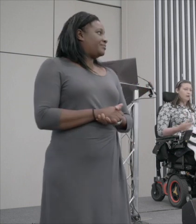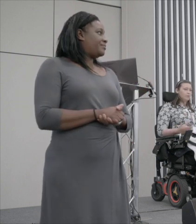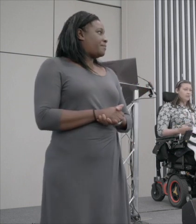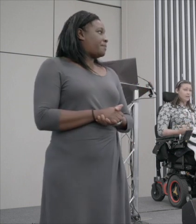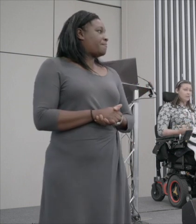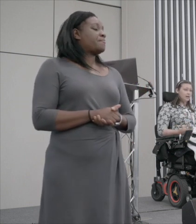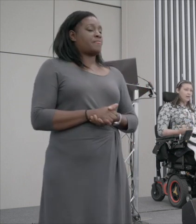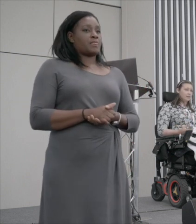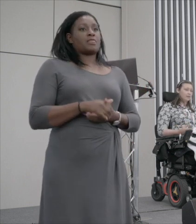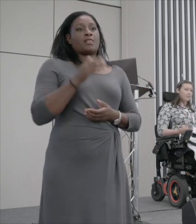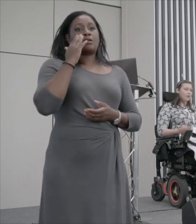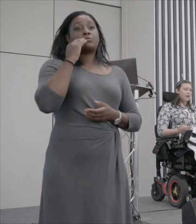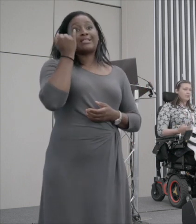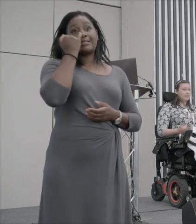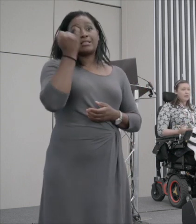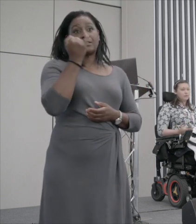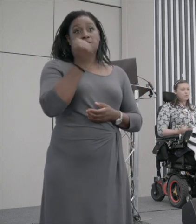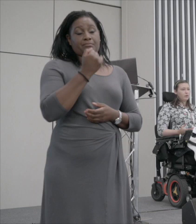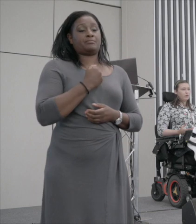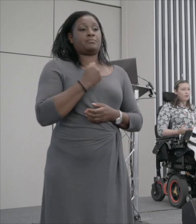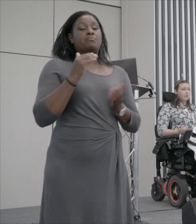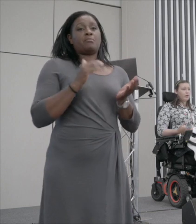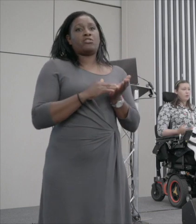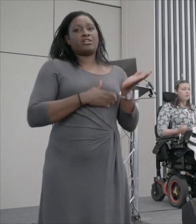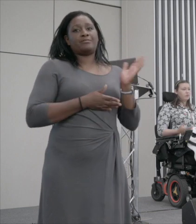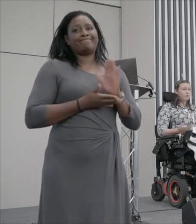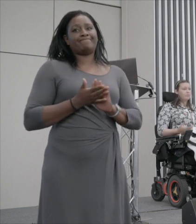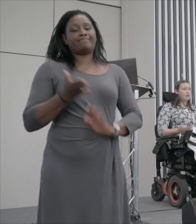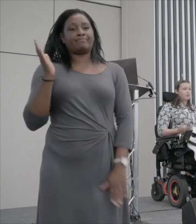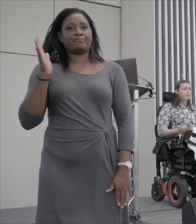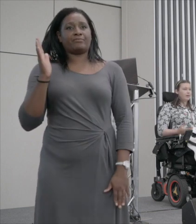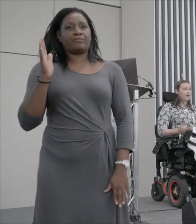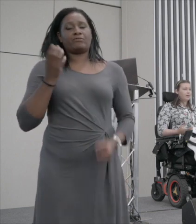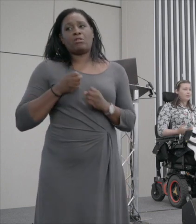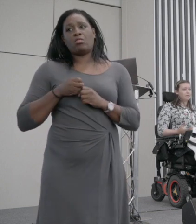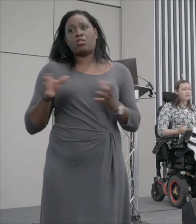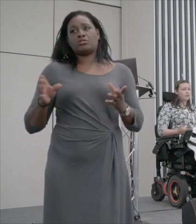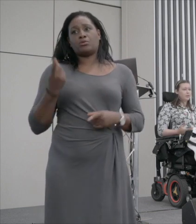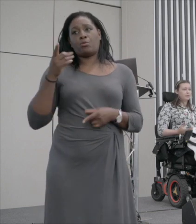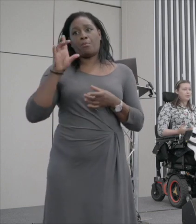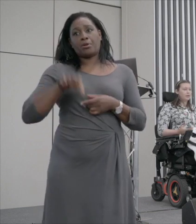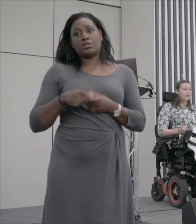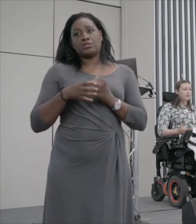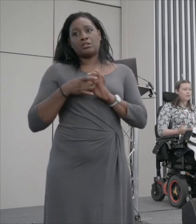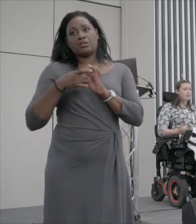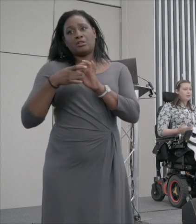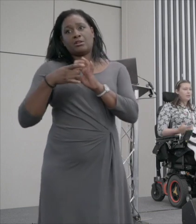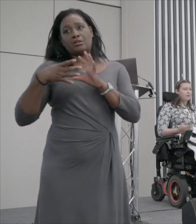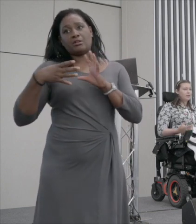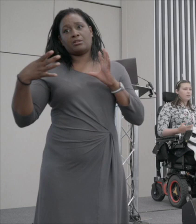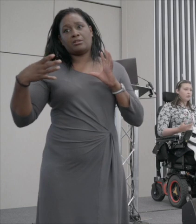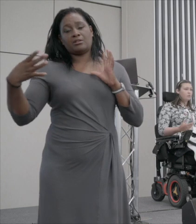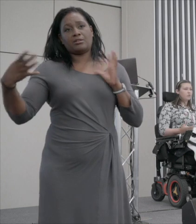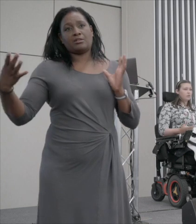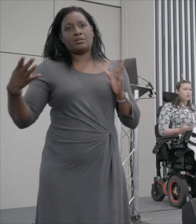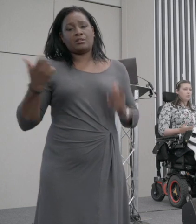And when I was 16, Mary had to sadly move on, and we lost the one person we had in the first 2 years of my illness